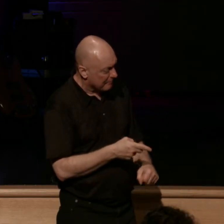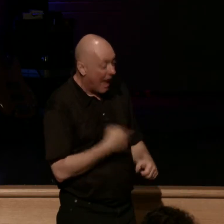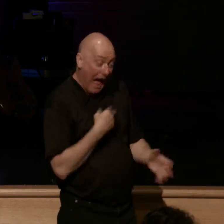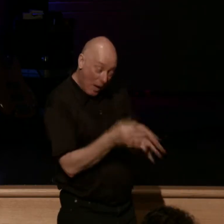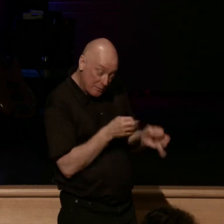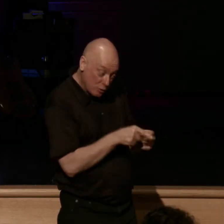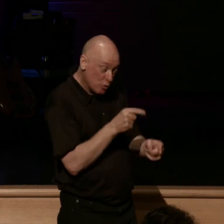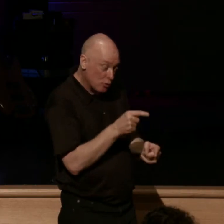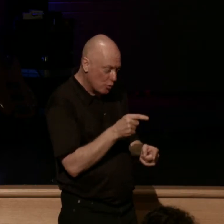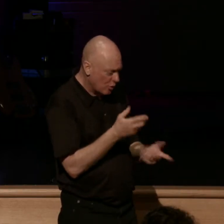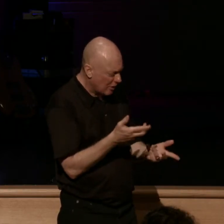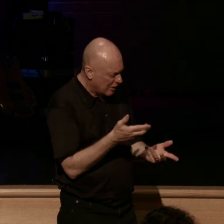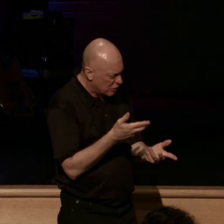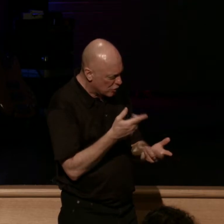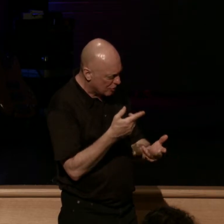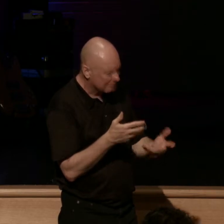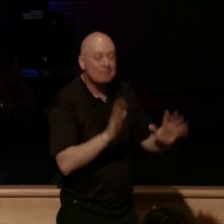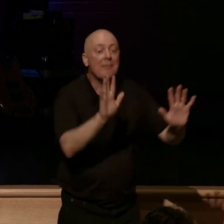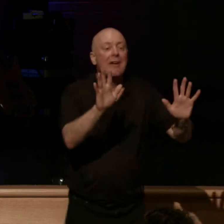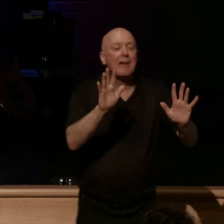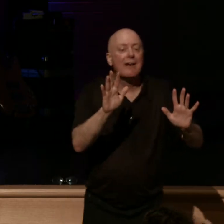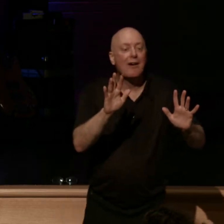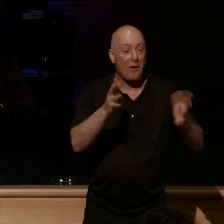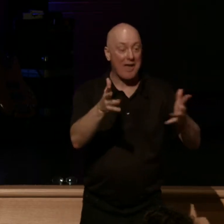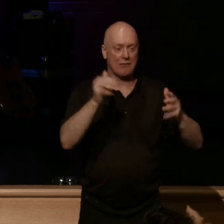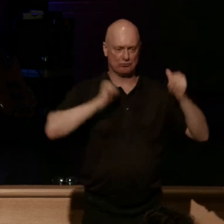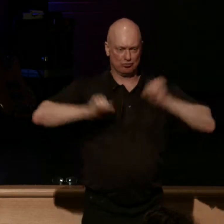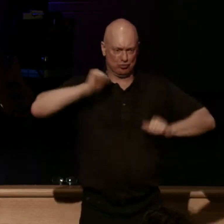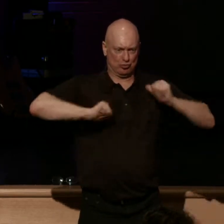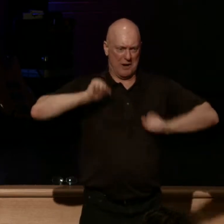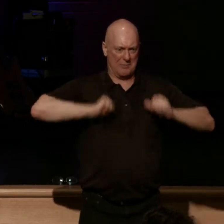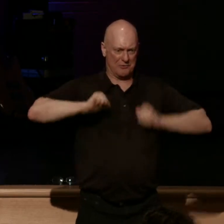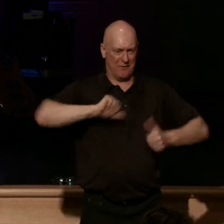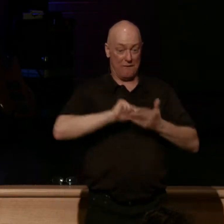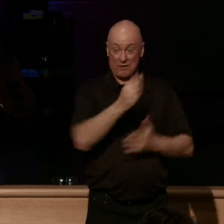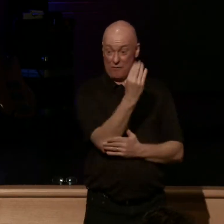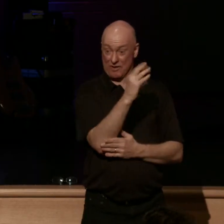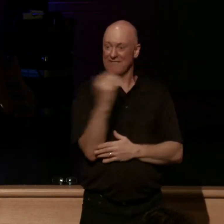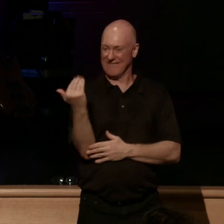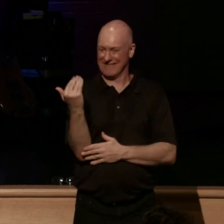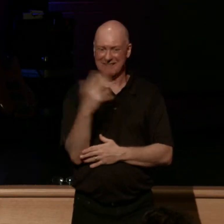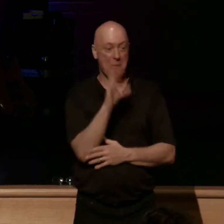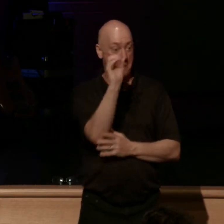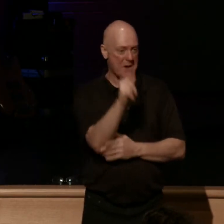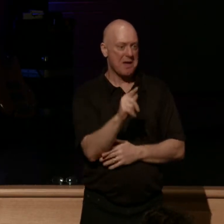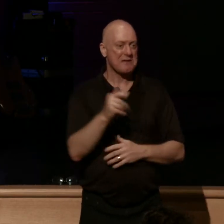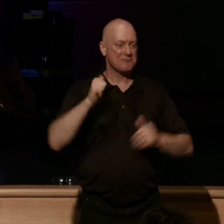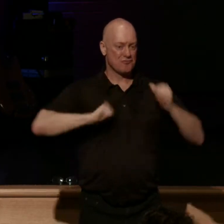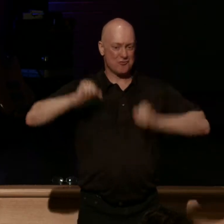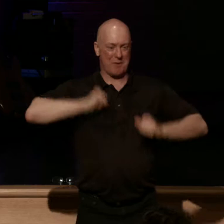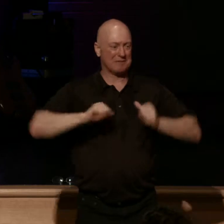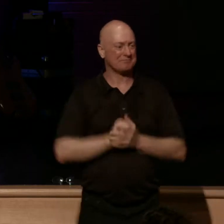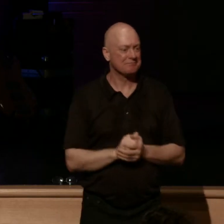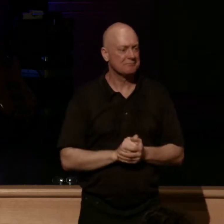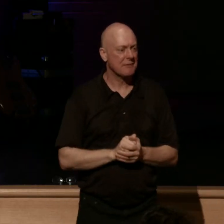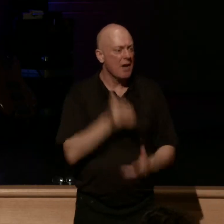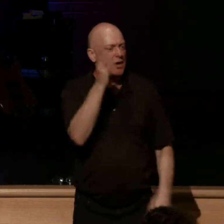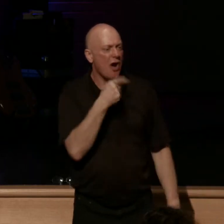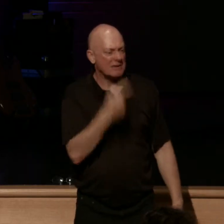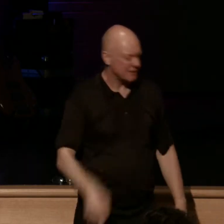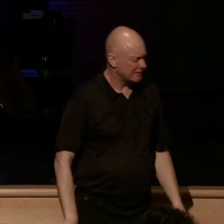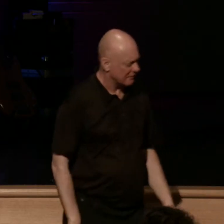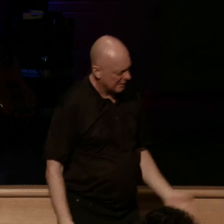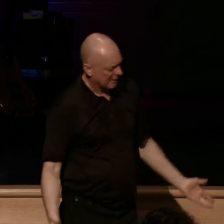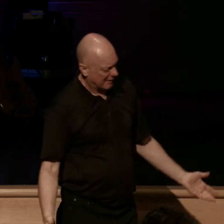complained against me. Allow me to paraphrase verses 14 and 15. You can follow along in your Bibles there, okay? God basically says